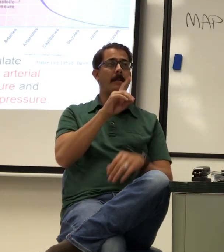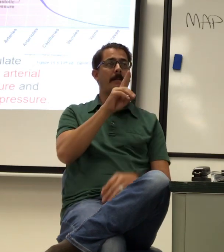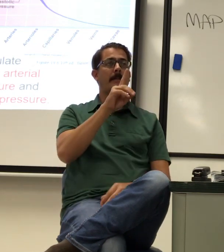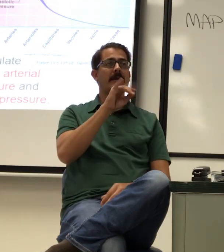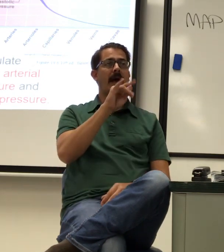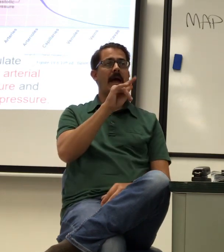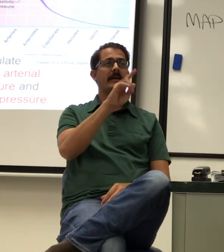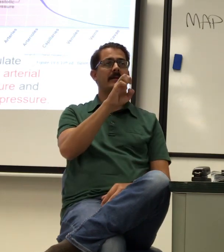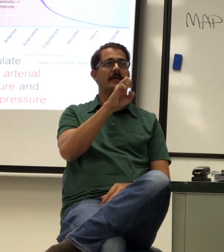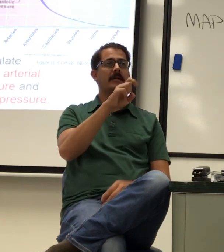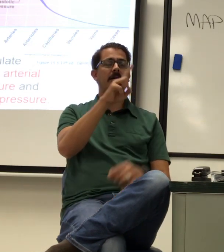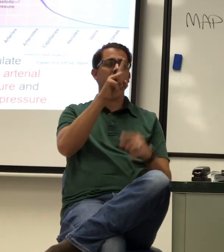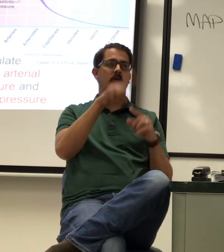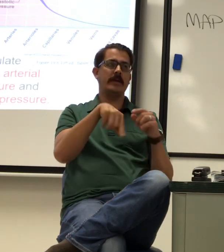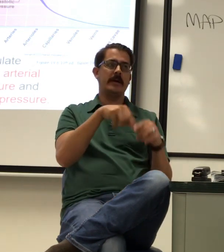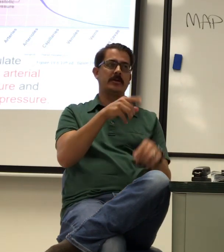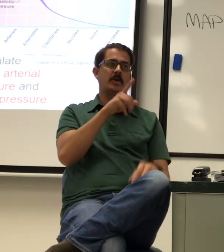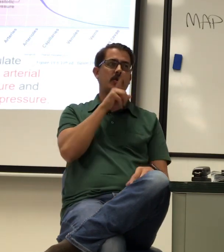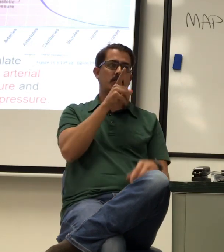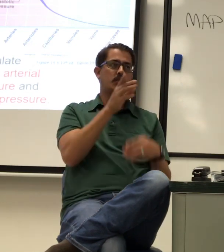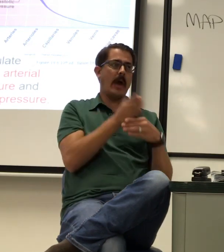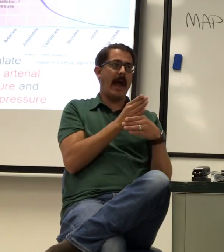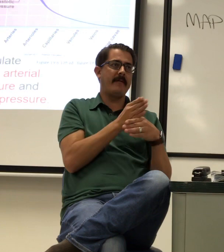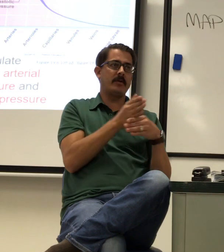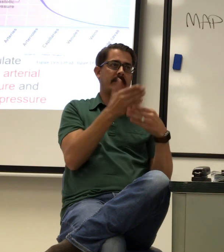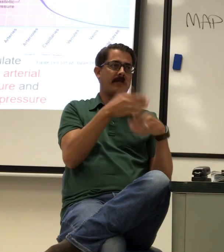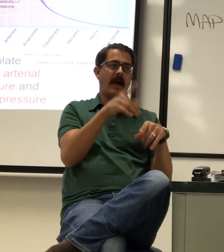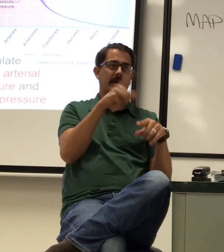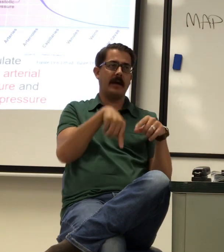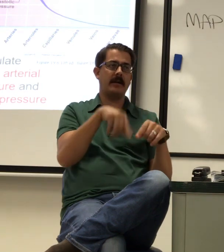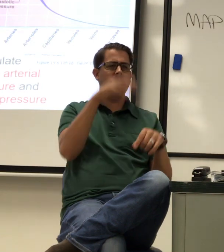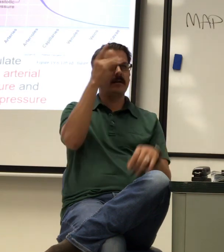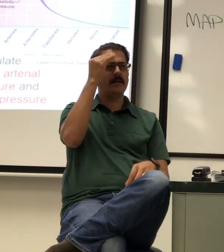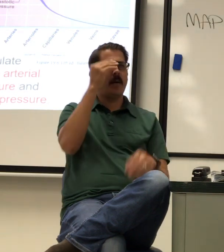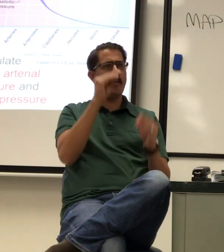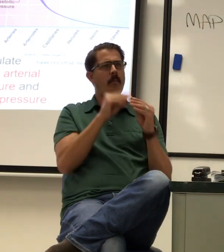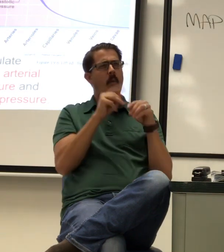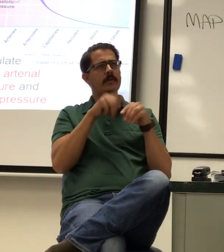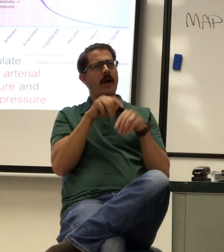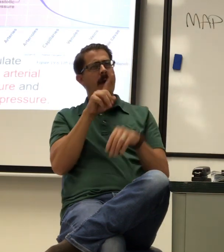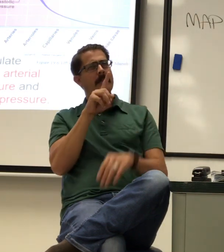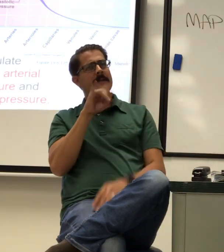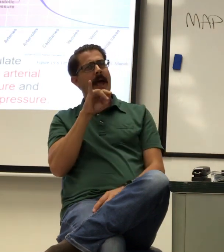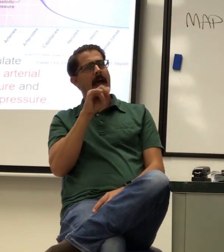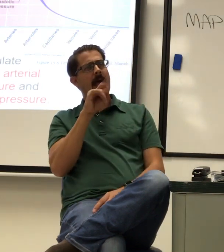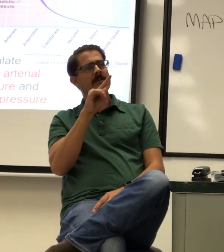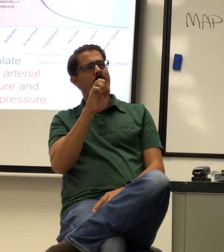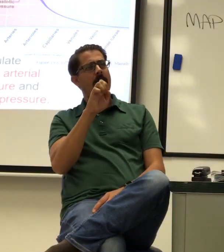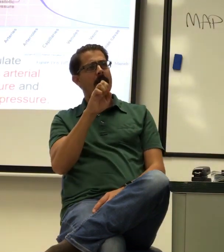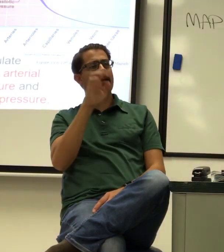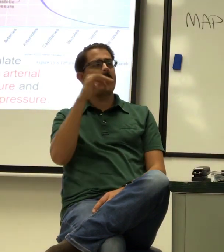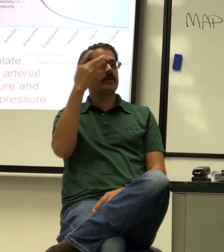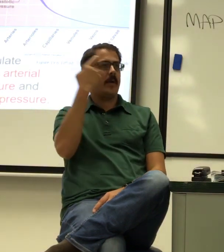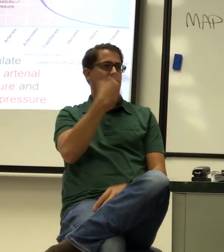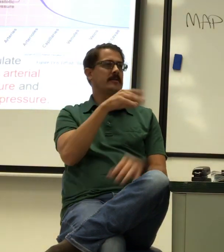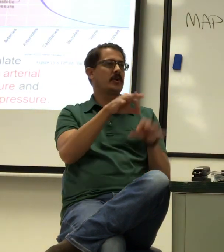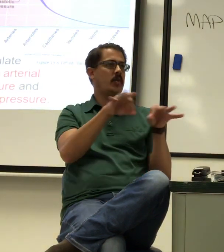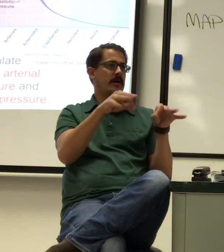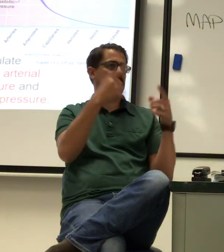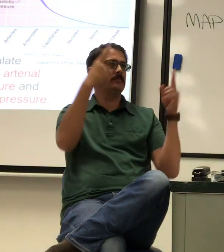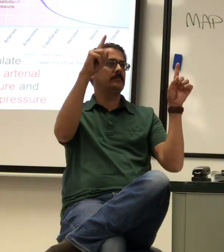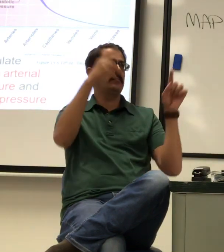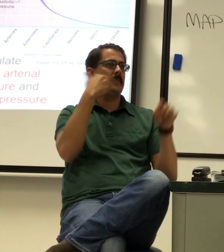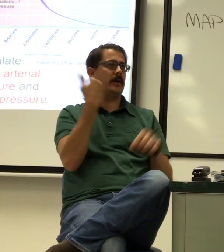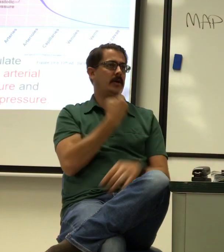So you can't just divide, take a true average. You have to consider you spend more time in diastole. So that's why this equation works better. And there